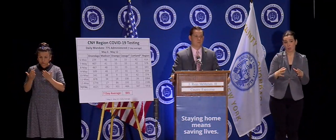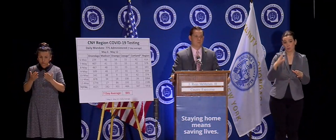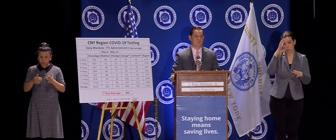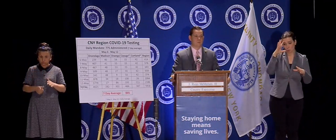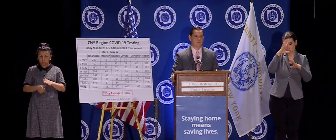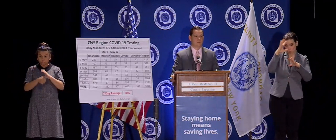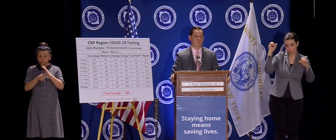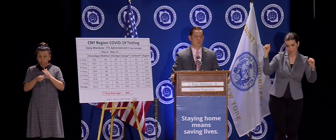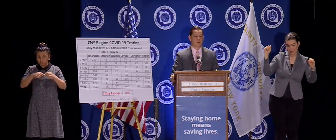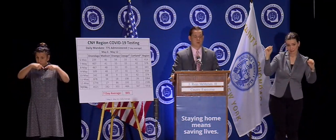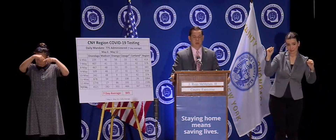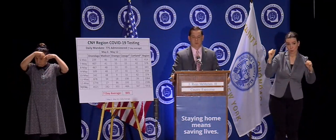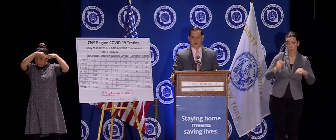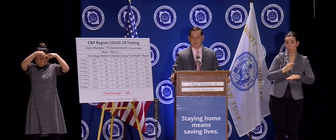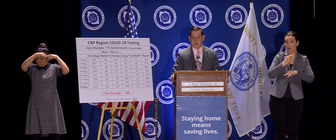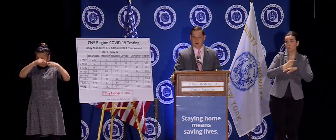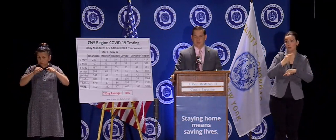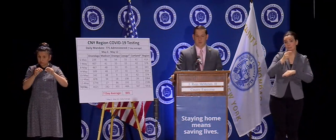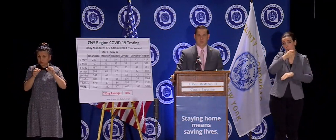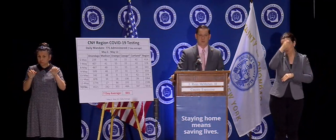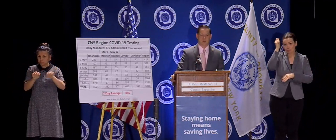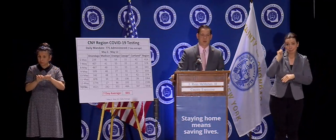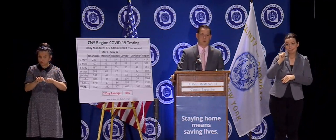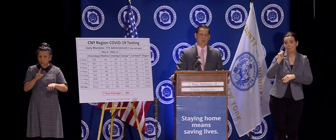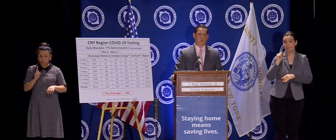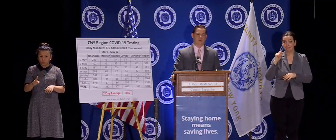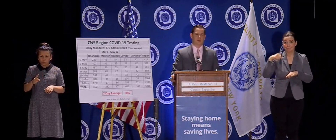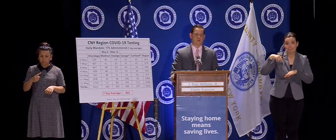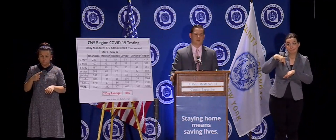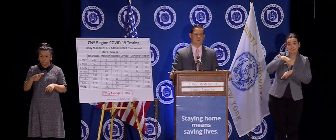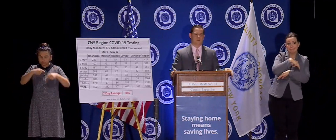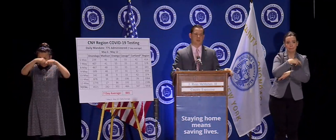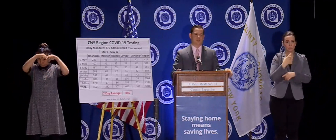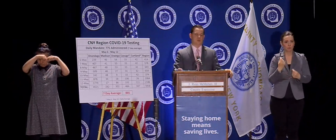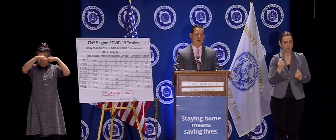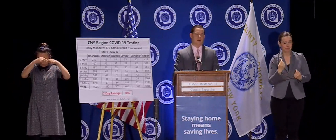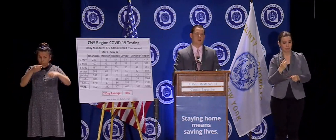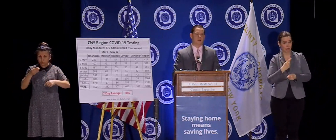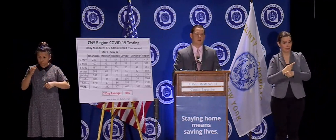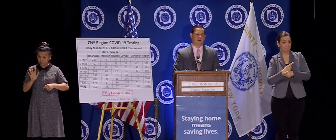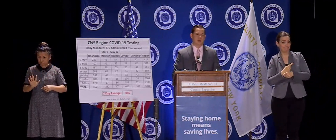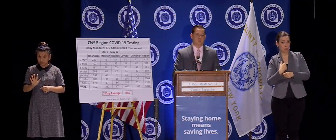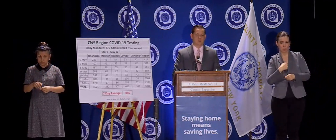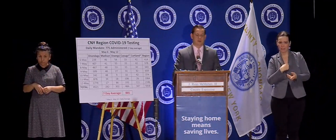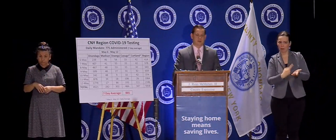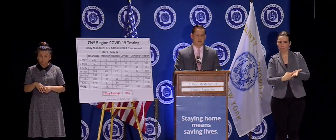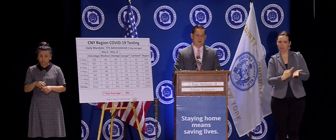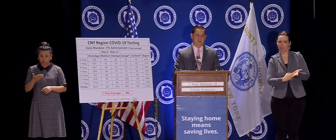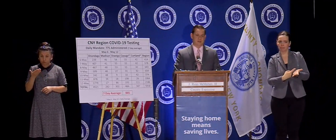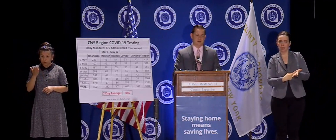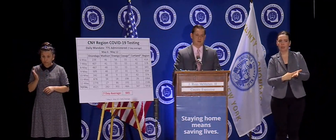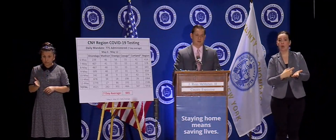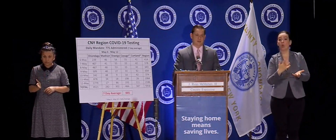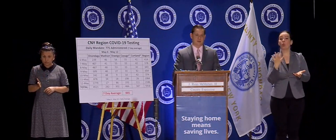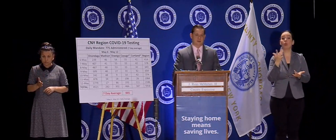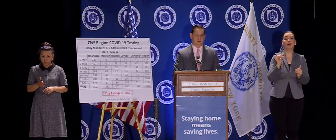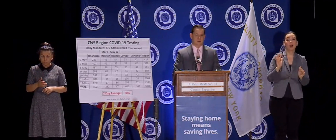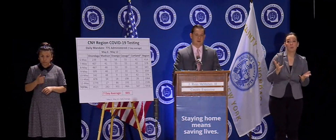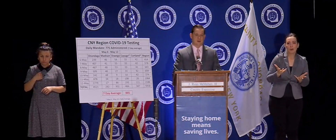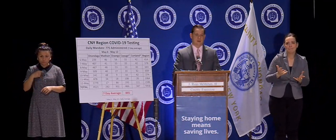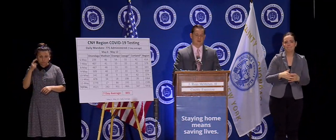and whatever else you talked about? Yeah, we talked about graduation, what that looks like potentially when. Again, we think